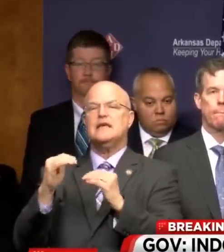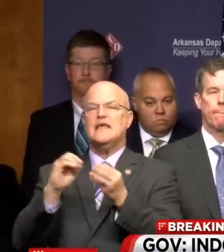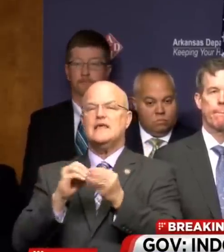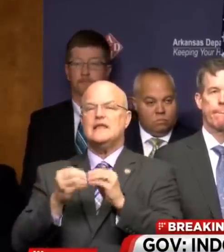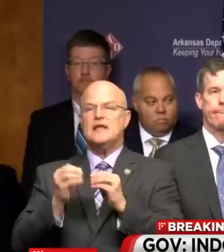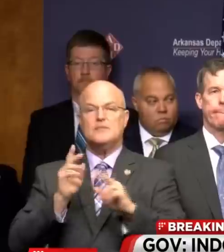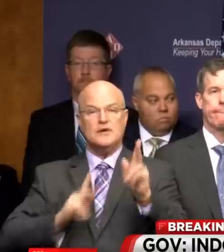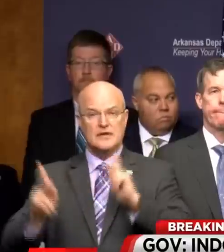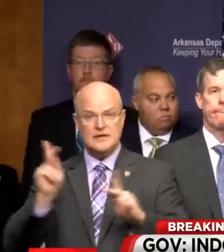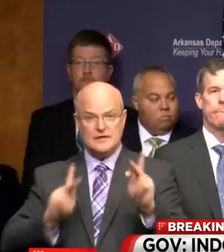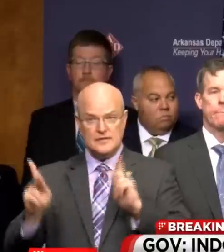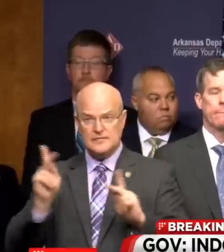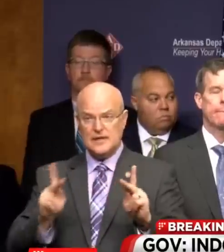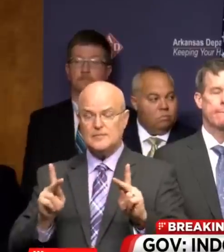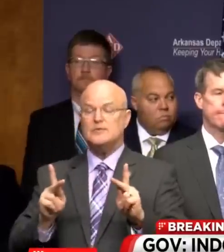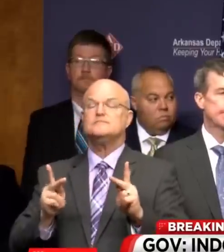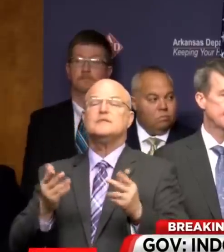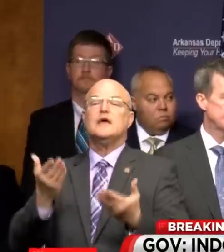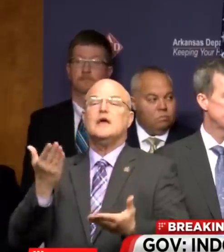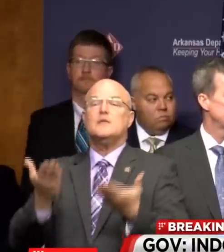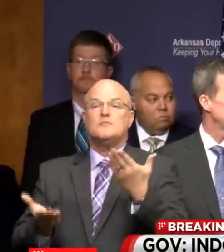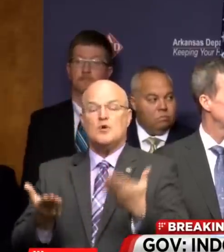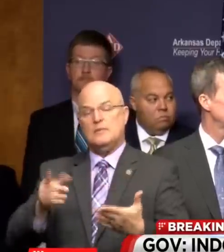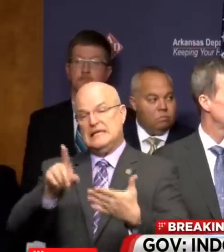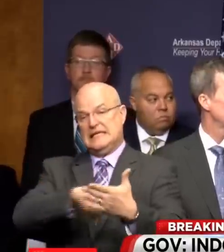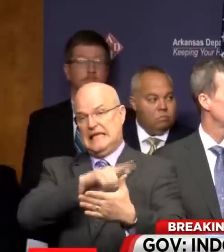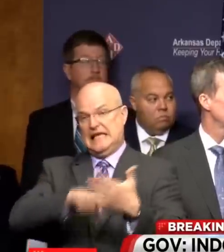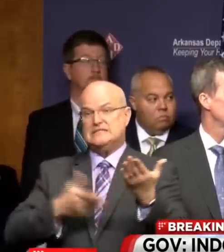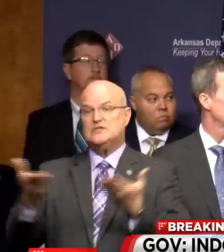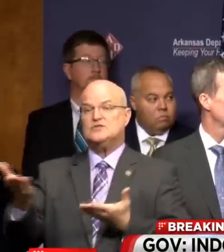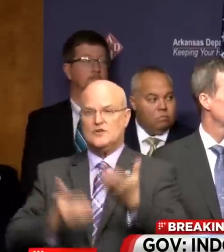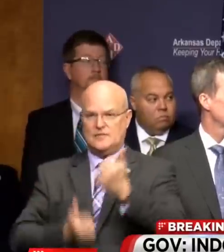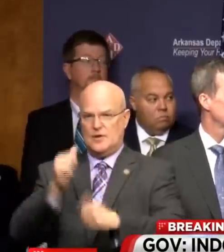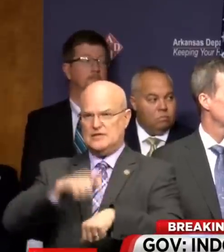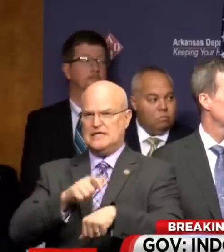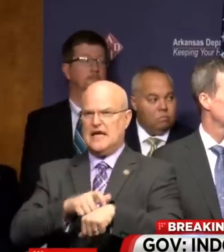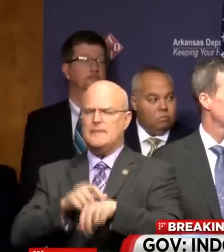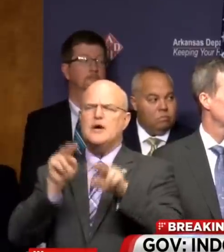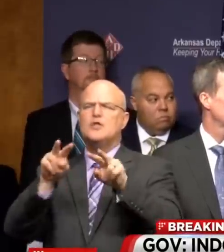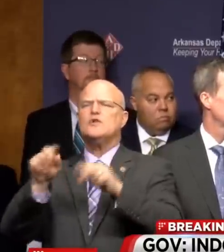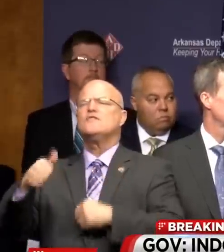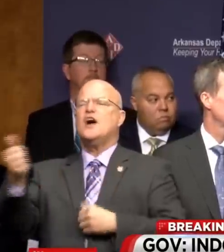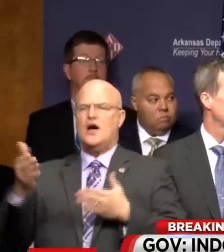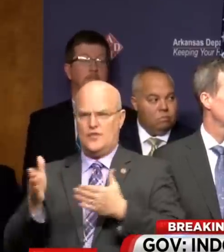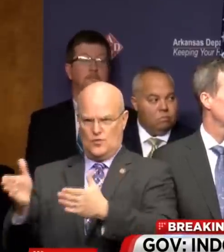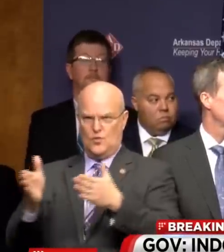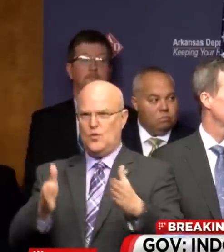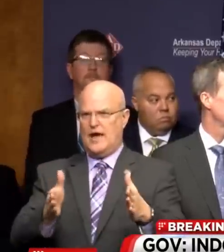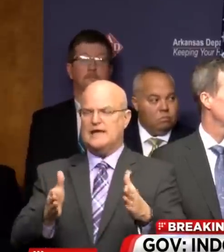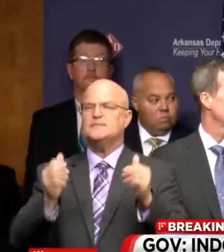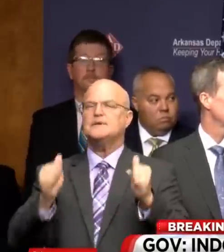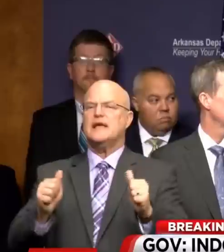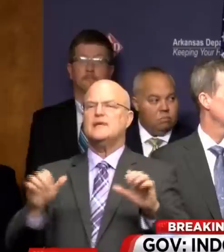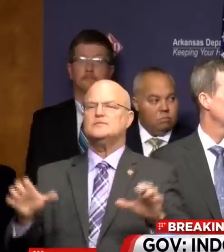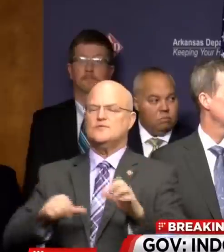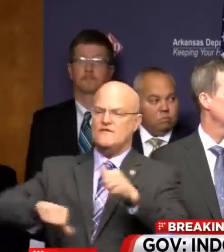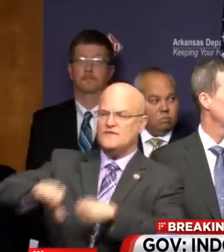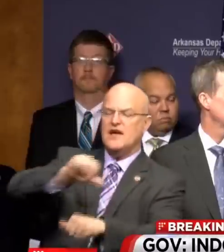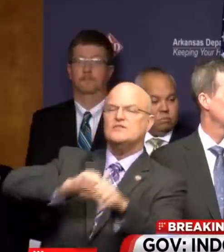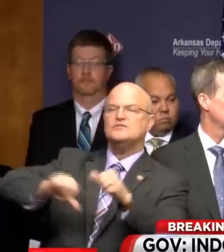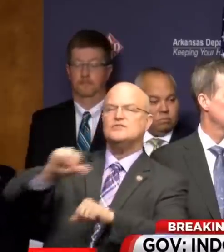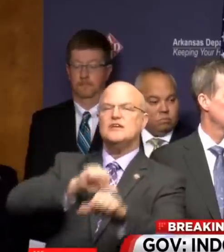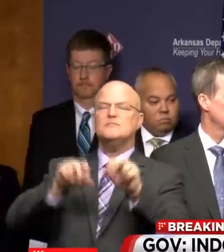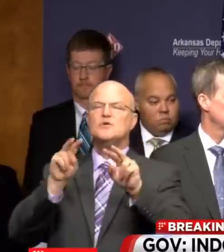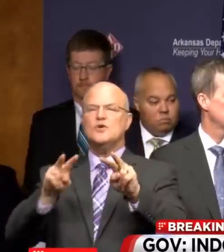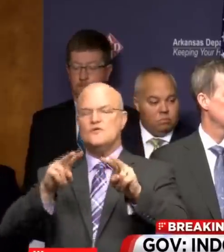the number of people and probably canceling services in most instances and looking for other ways to be able to fellowship,